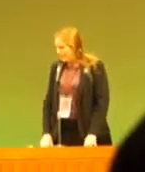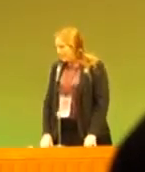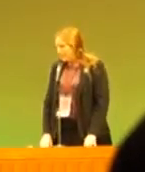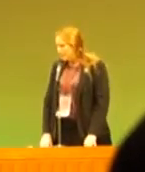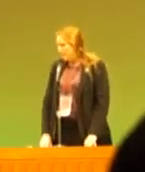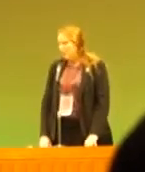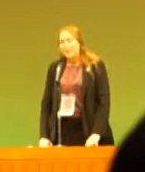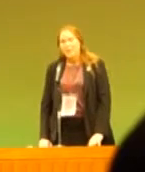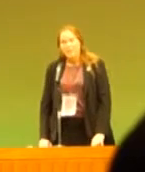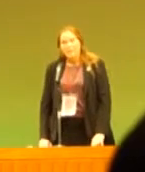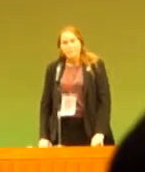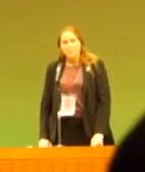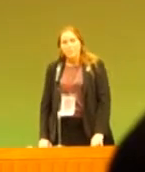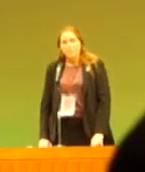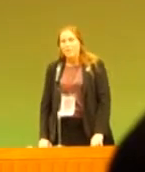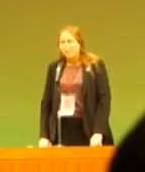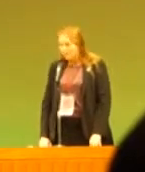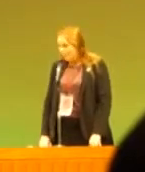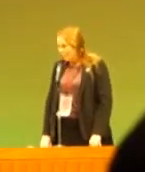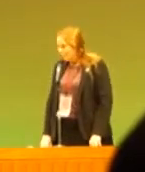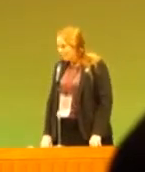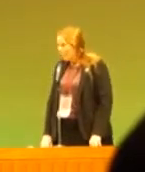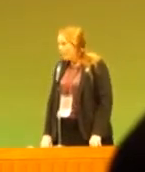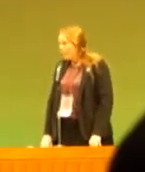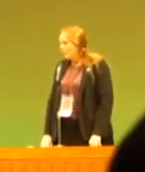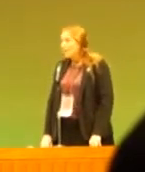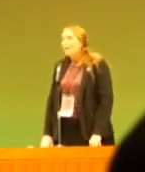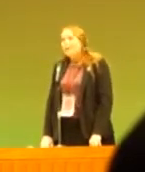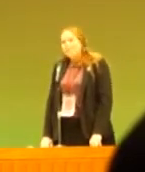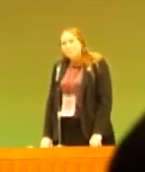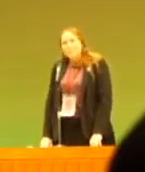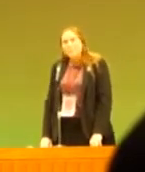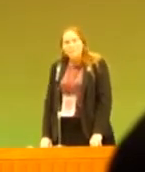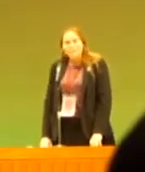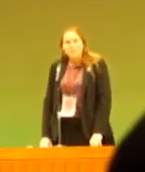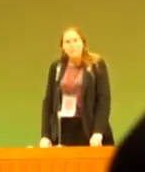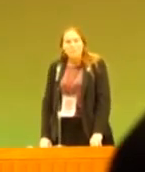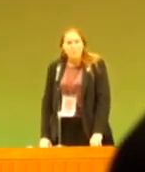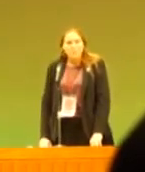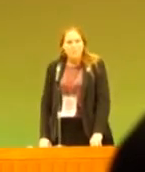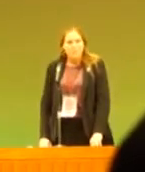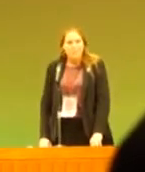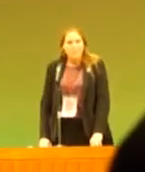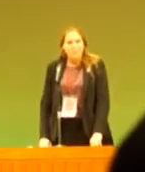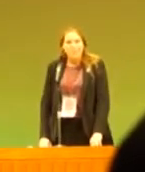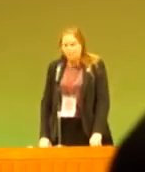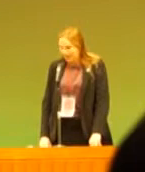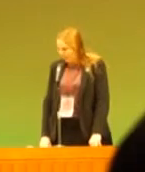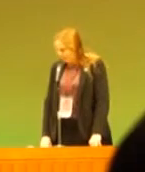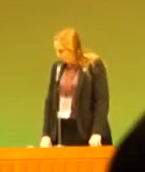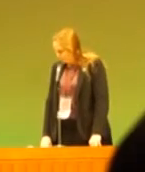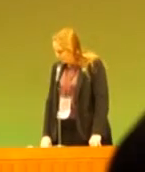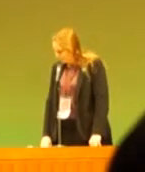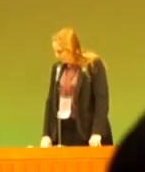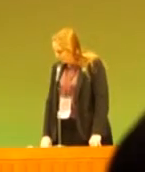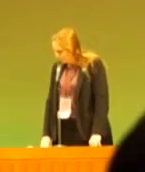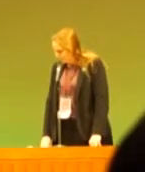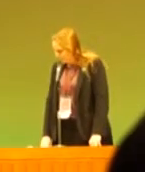financial institutions from 30 countries are involved, including financial institutions here in Japan.